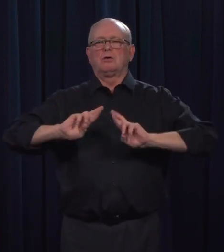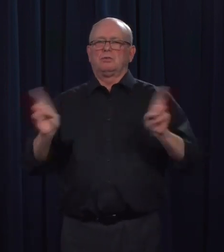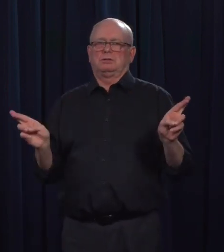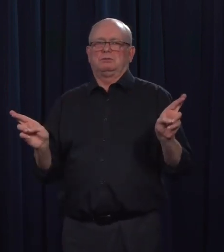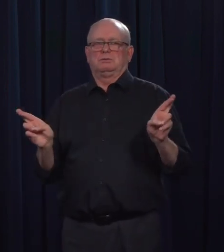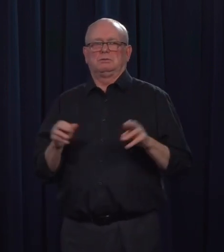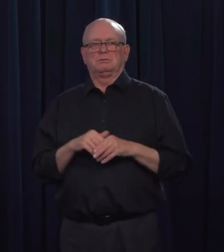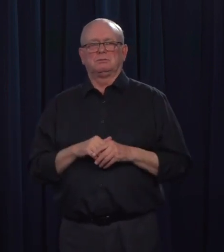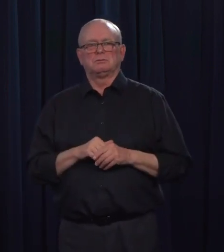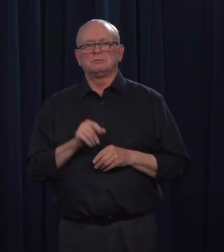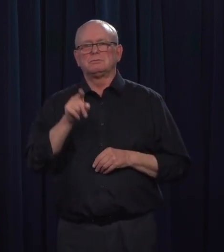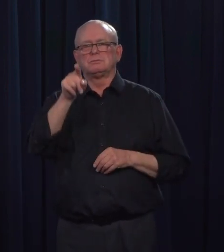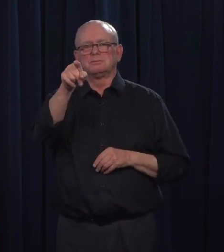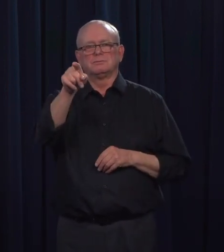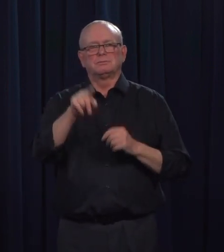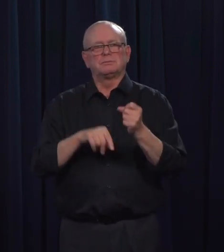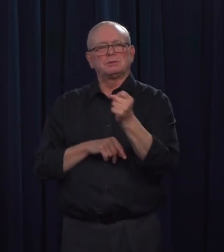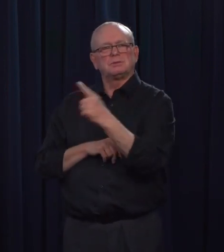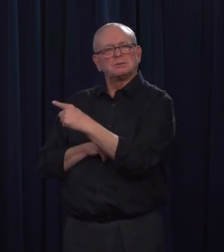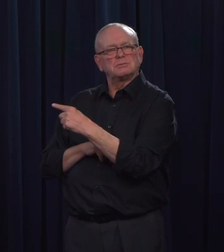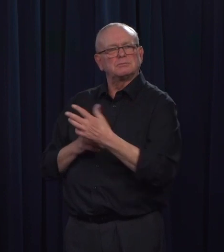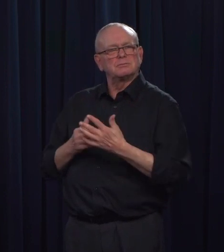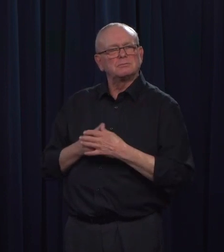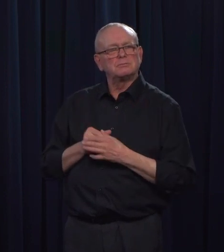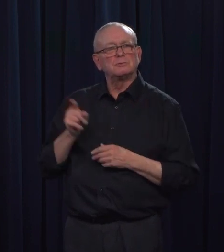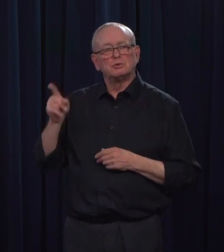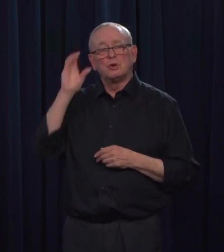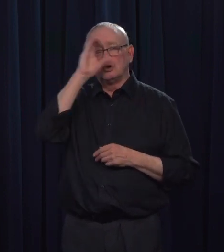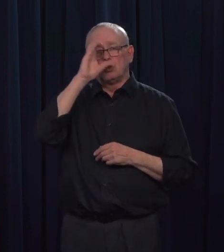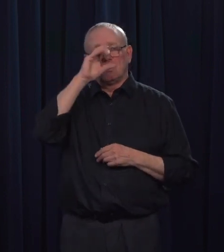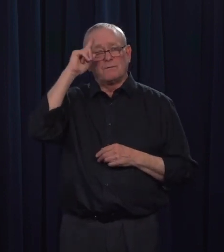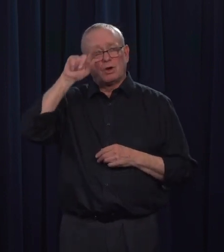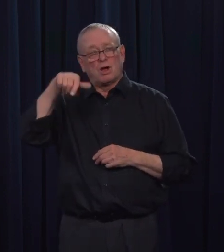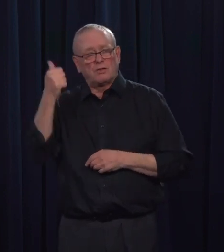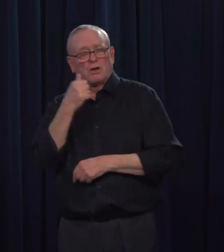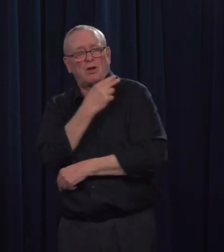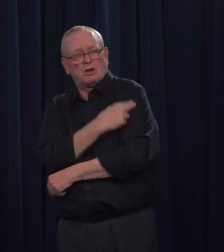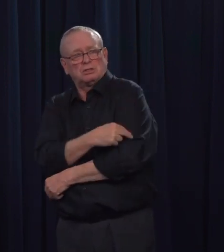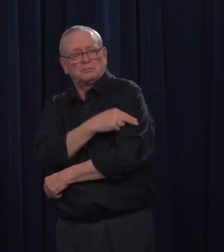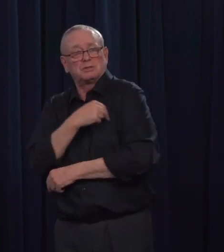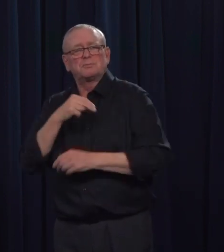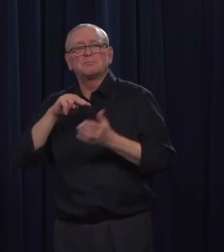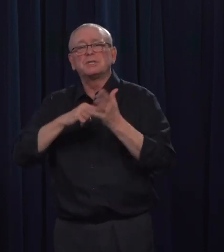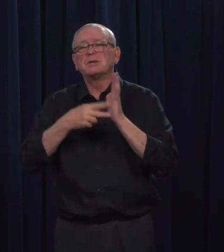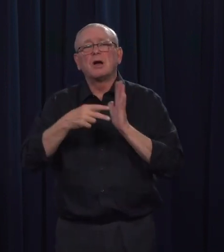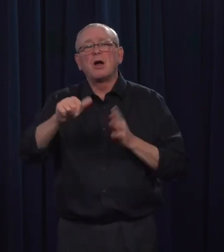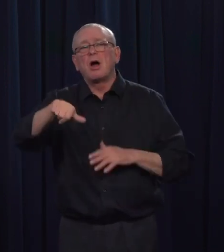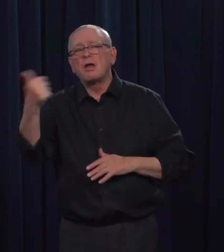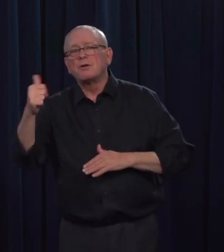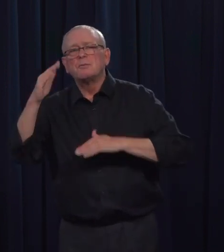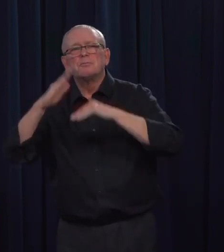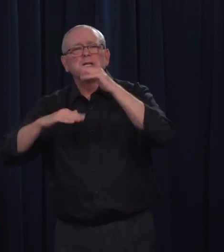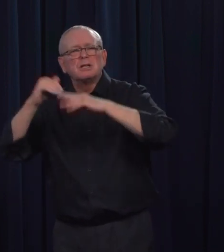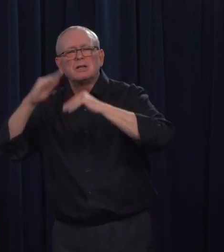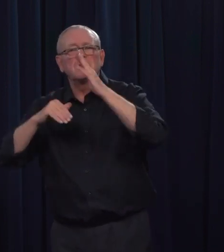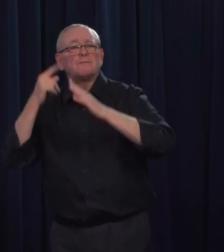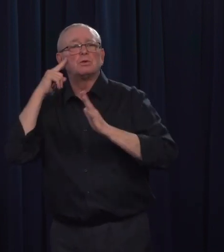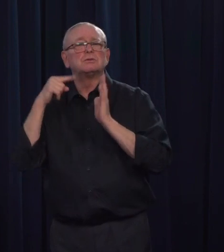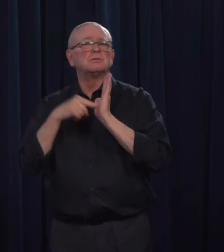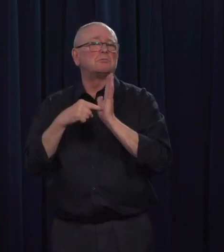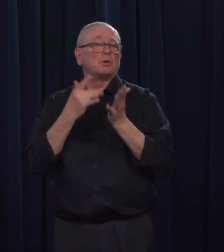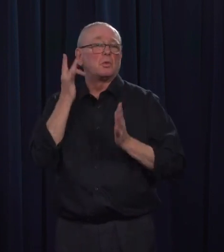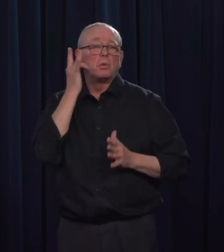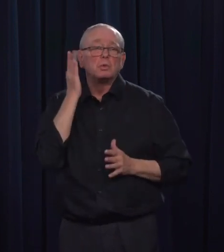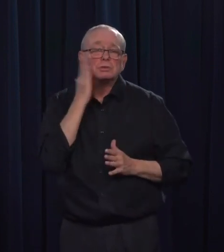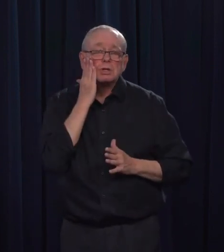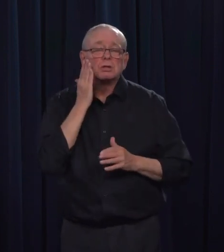rooms maybe, or large community centers for this sort of thing? So the entire community will be part of this response.